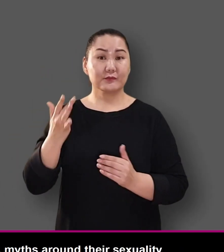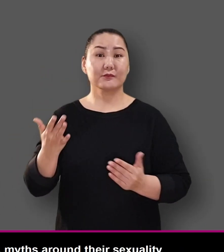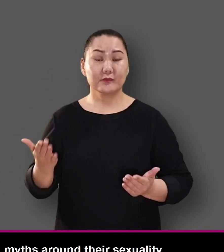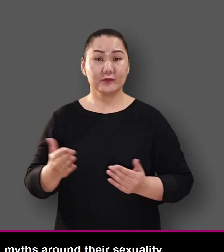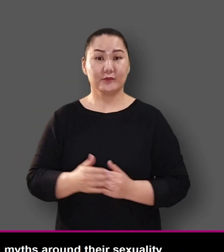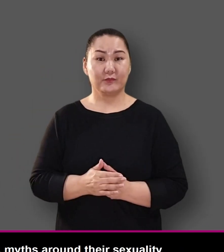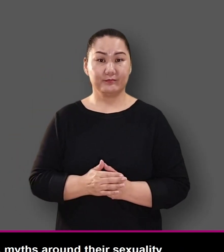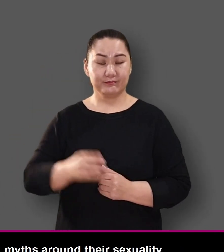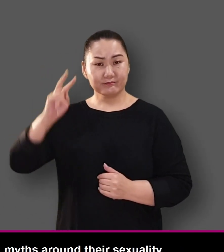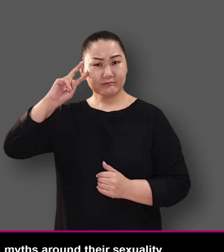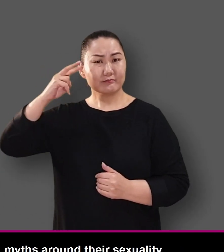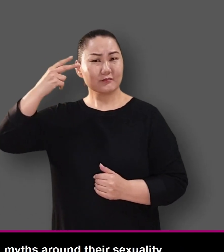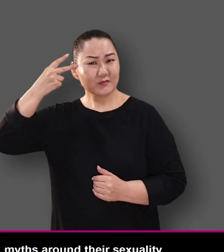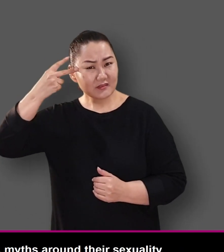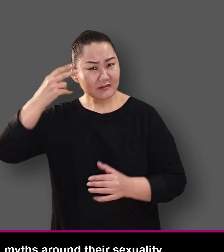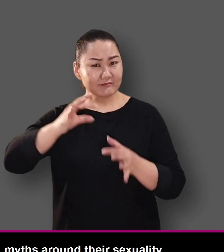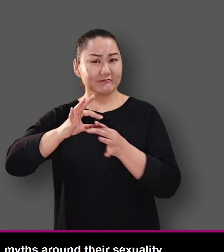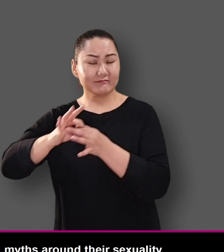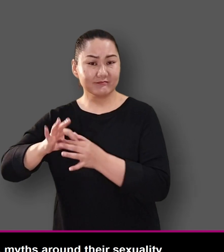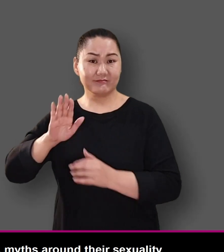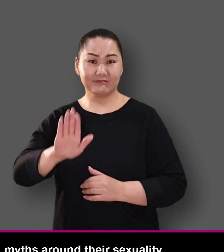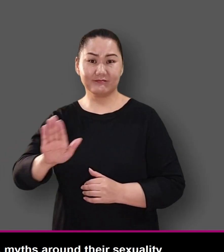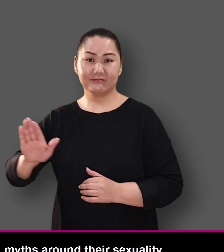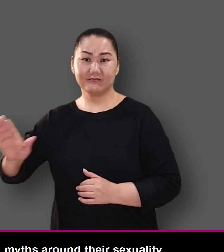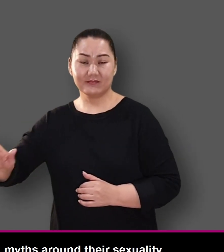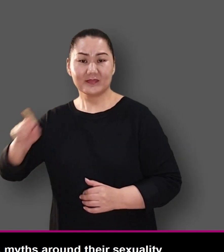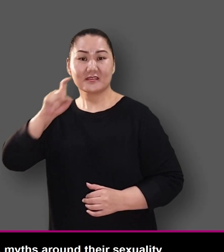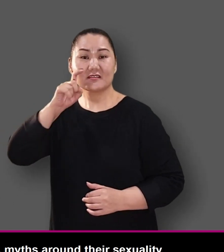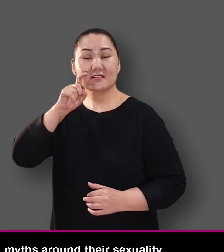because of, for example, myths around their sexuality